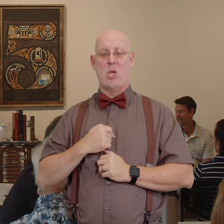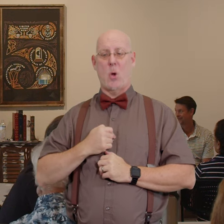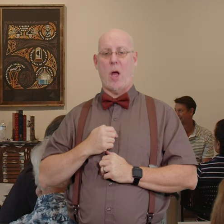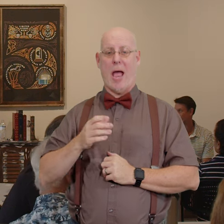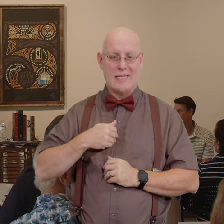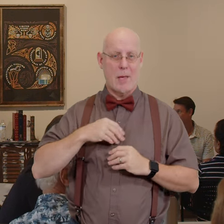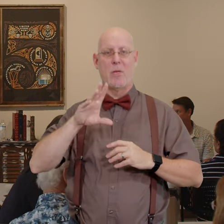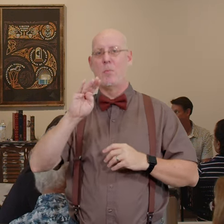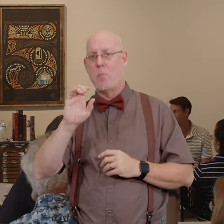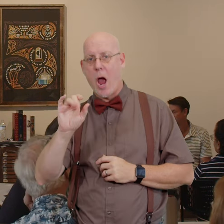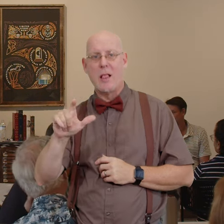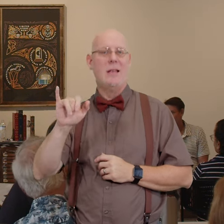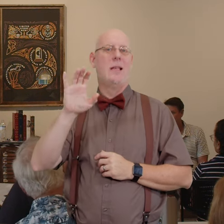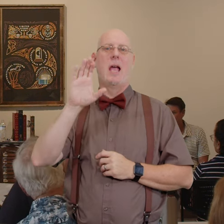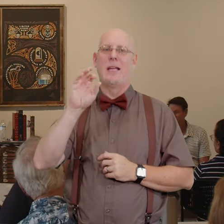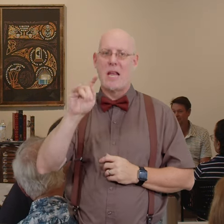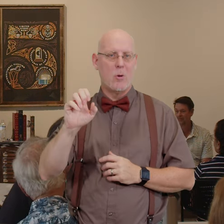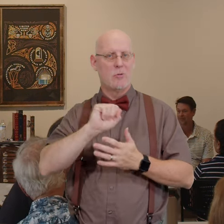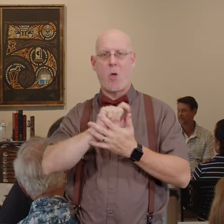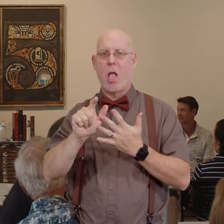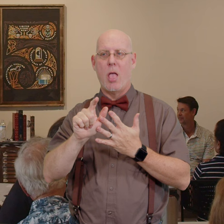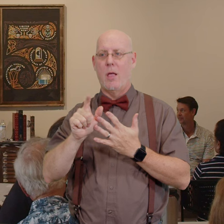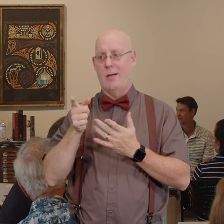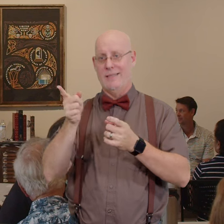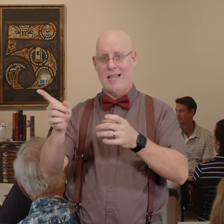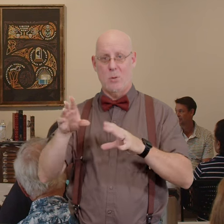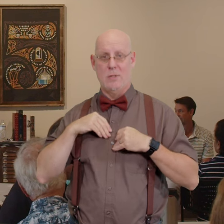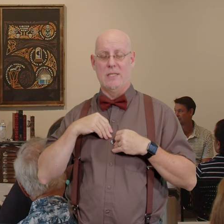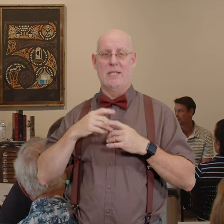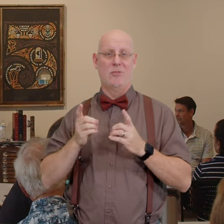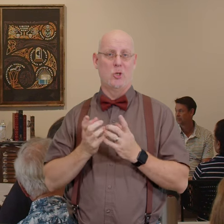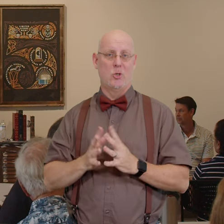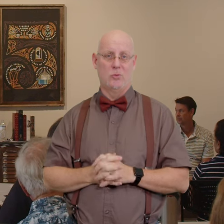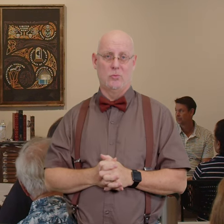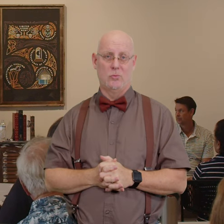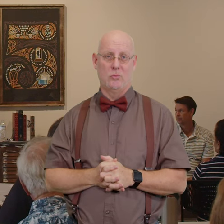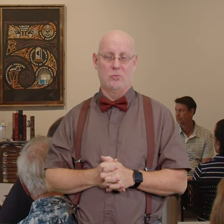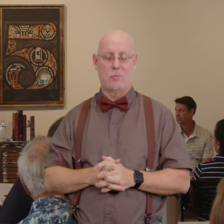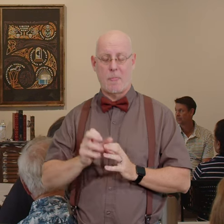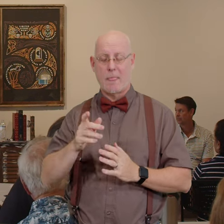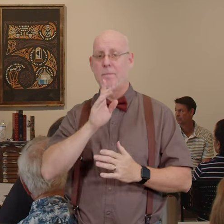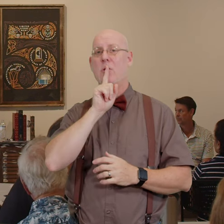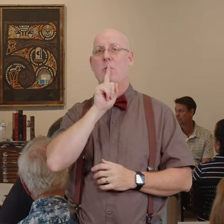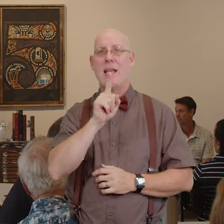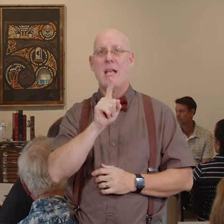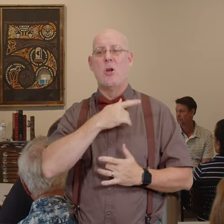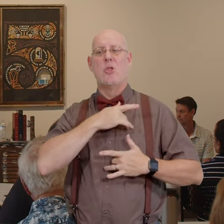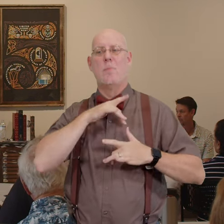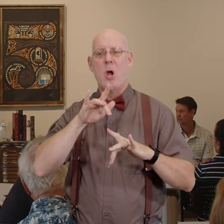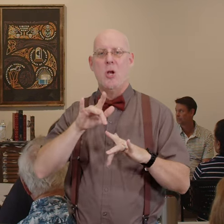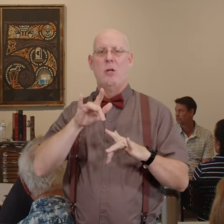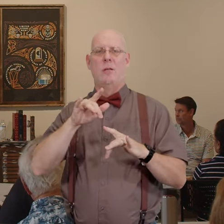So I take the broccoli and the carrots and everything else, and they get dessert. Okay? The reality,